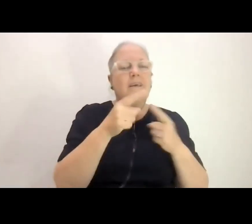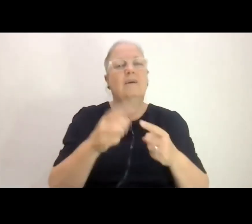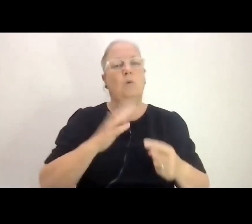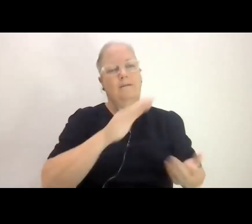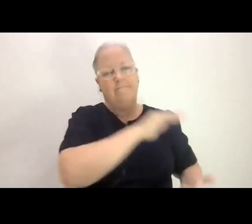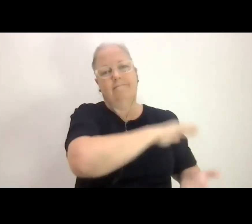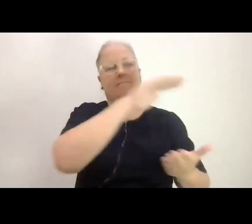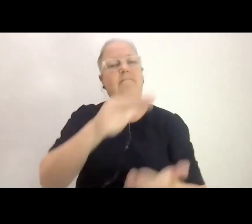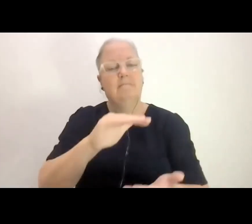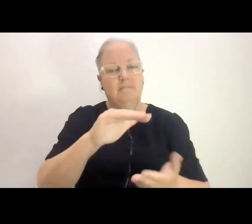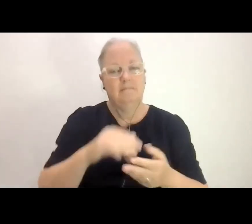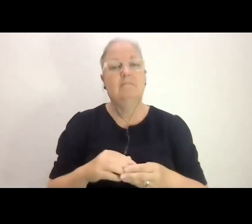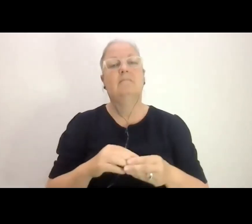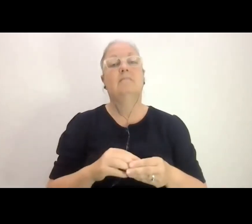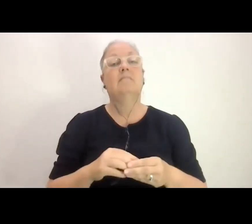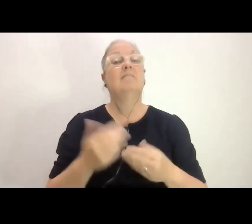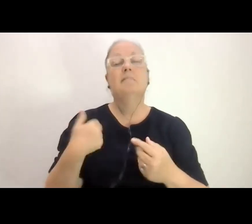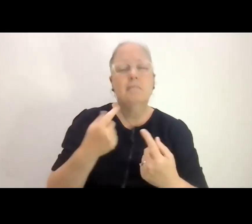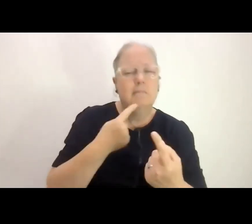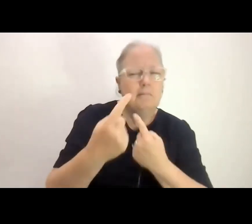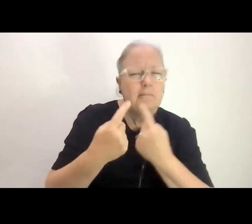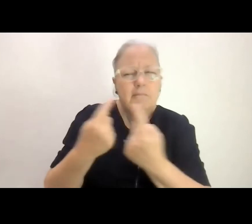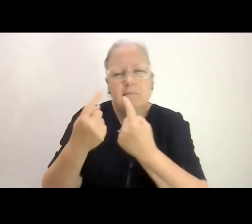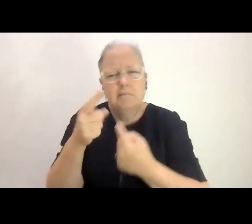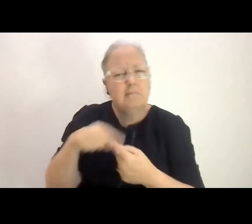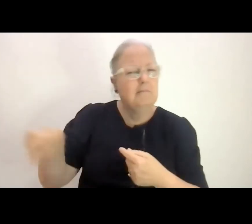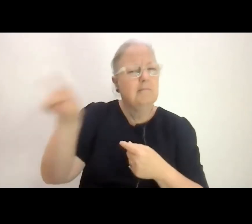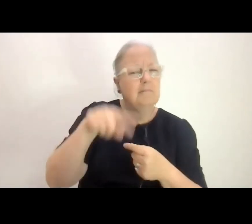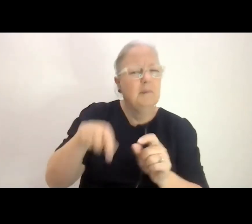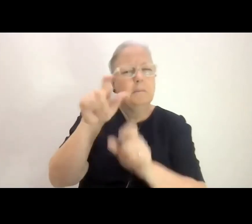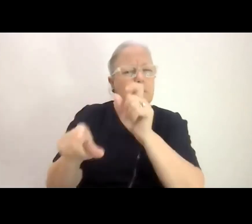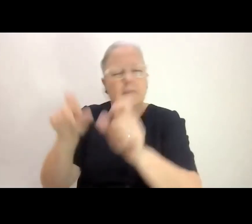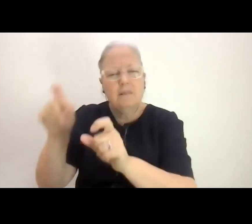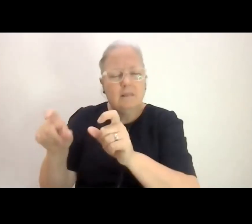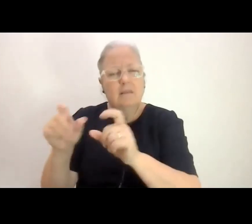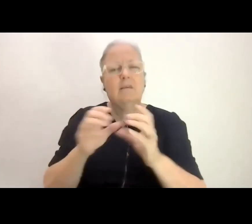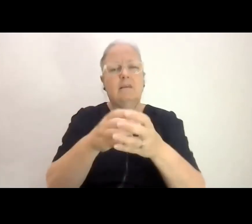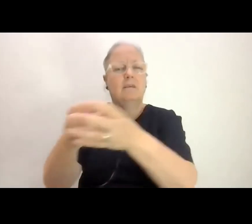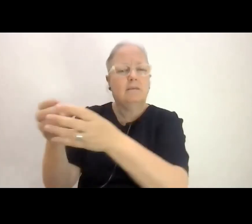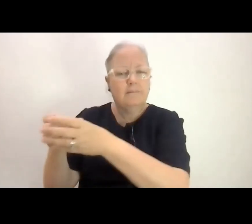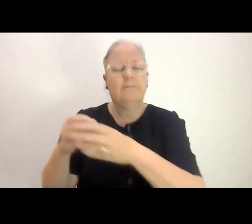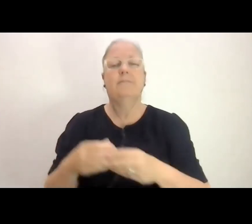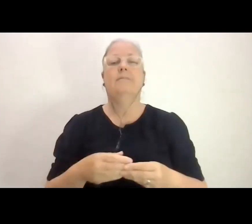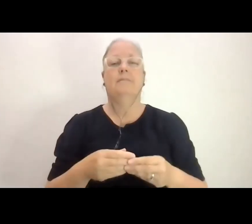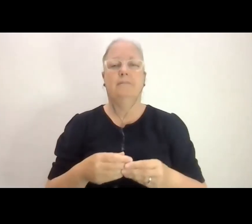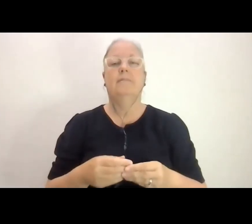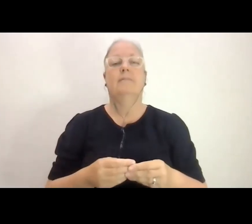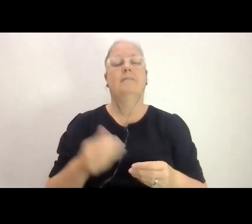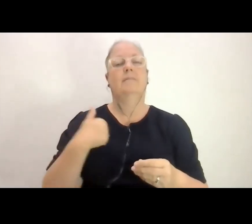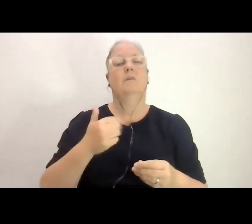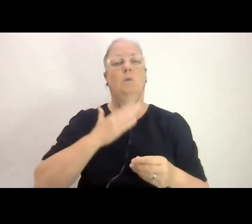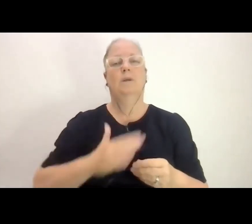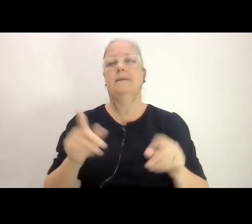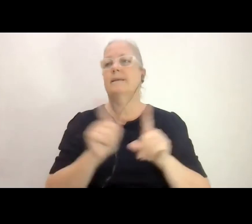the feedback of the discussion is around how the health insurance coverage should be extended. So